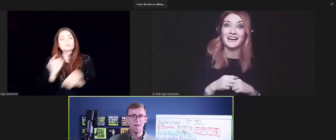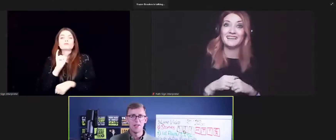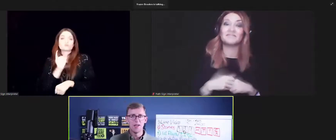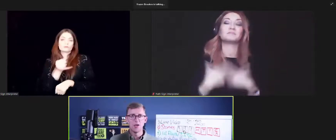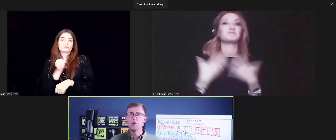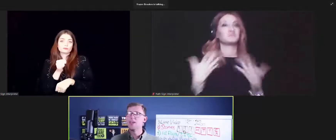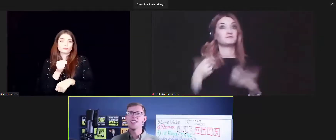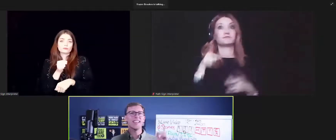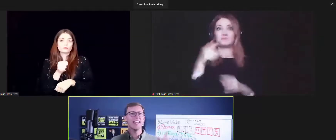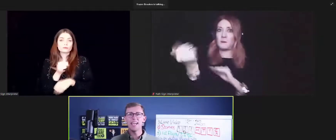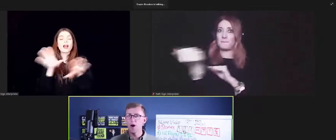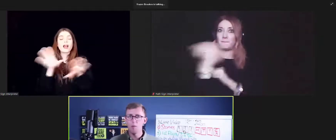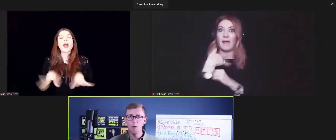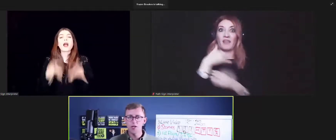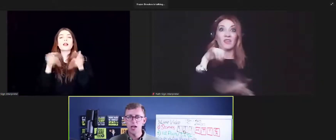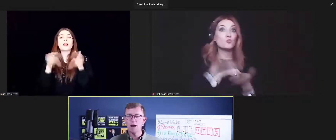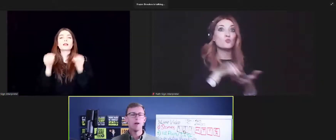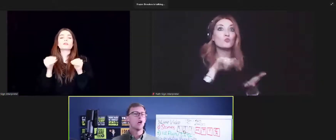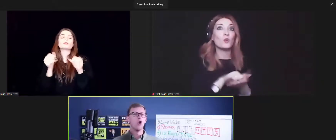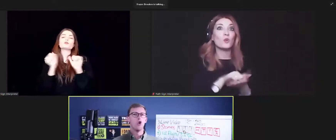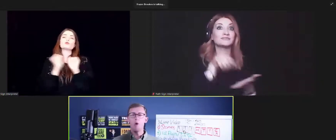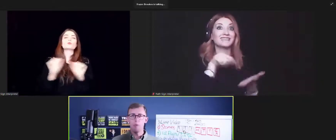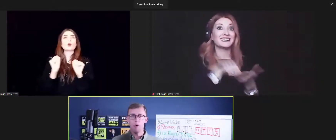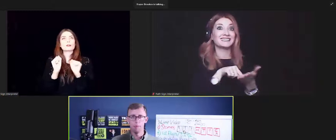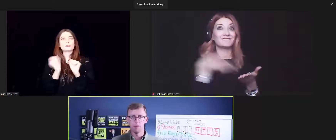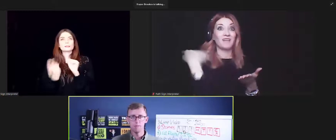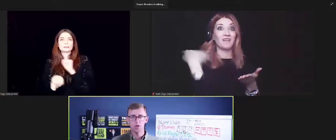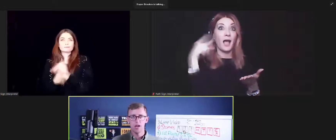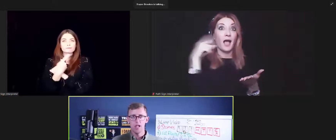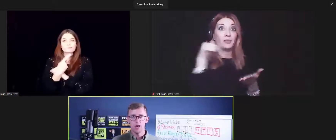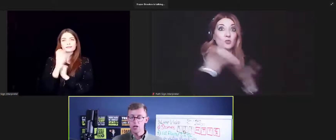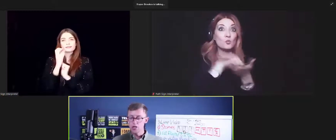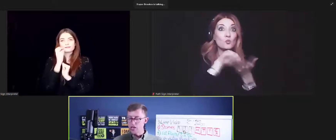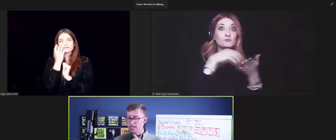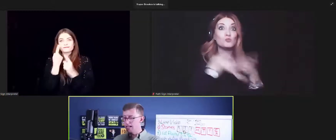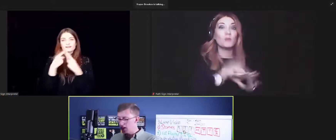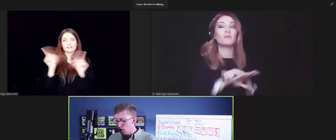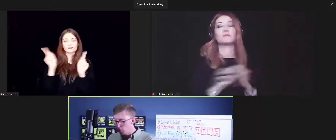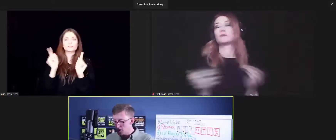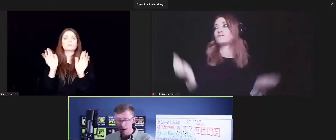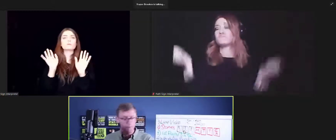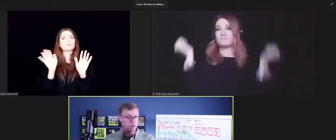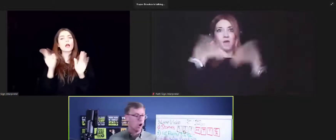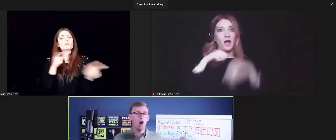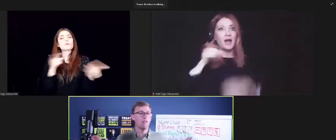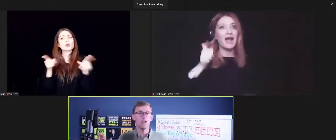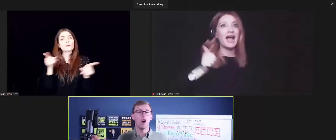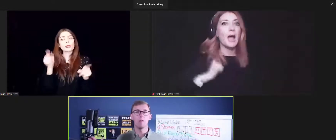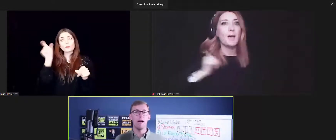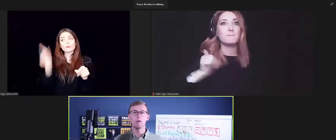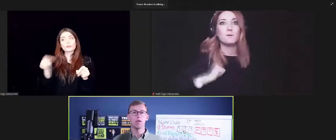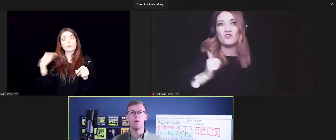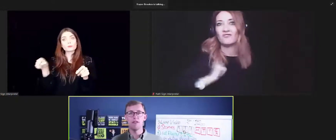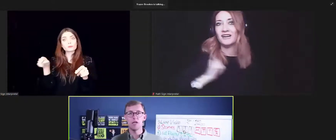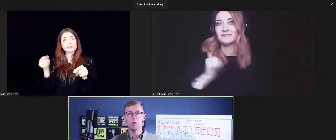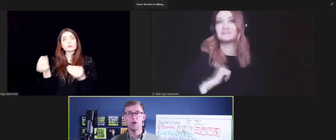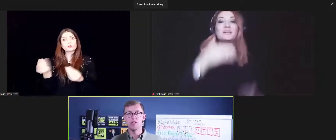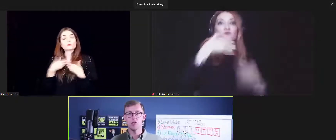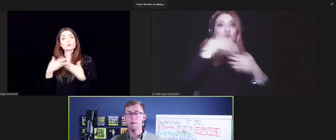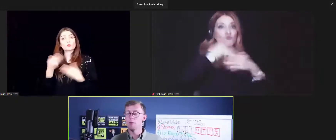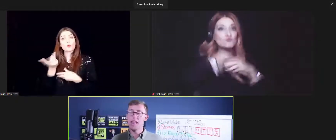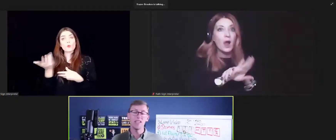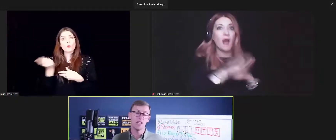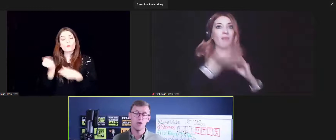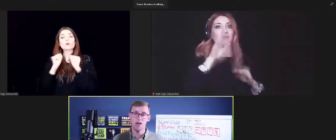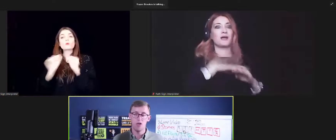number, you can send a link on WhatsApp, no problems. You can send a link on WhatsApp. You're not going to be able to on Facebook or